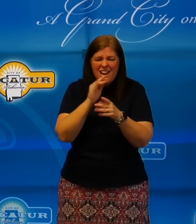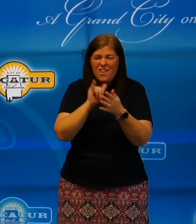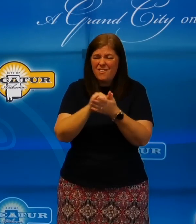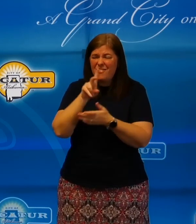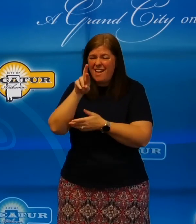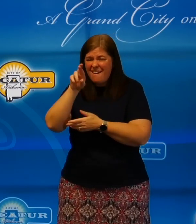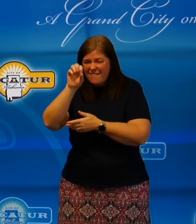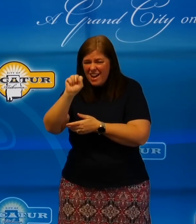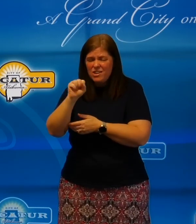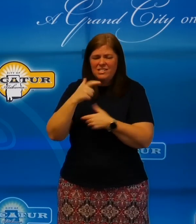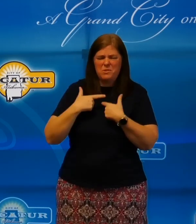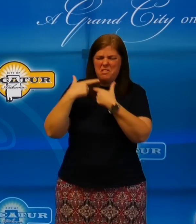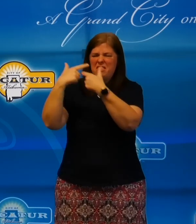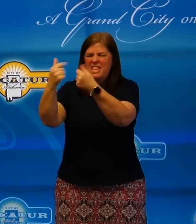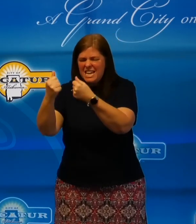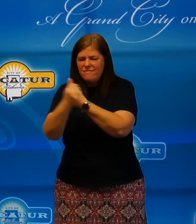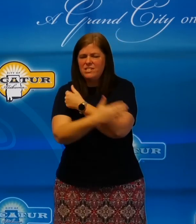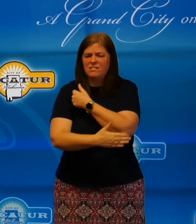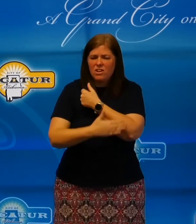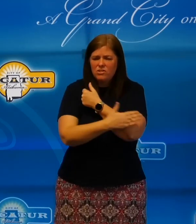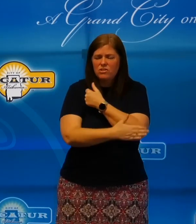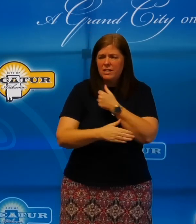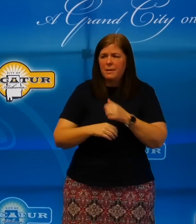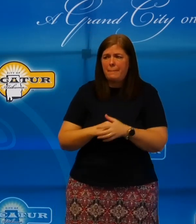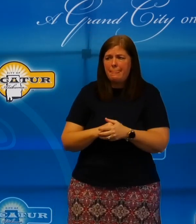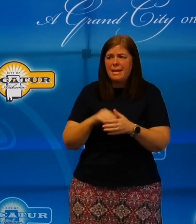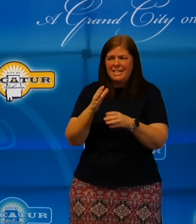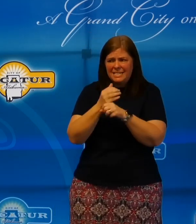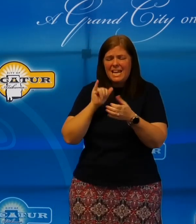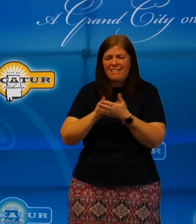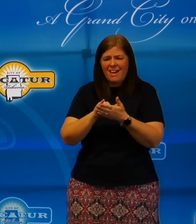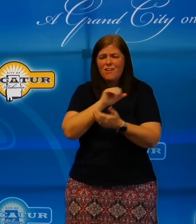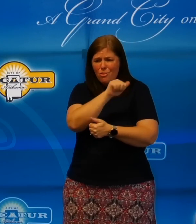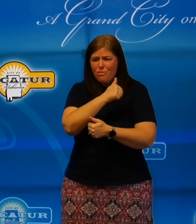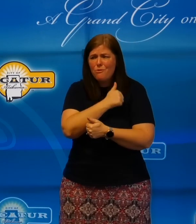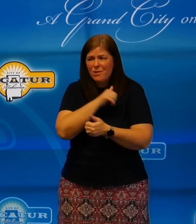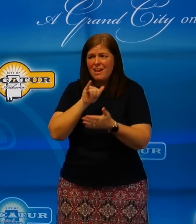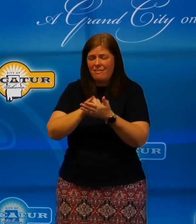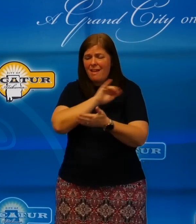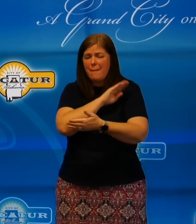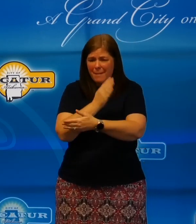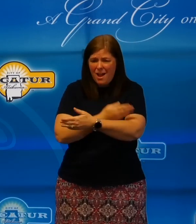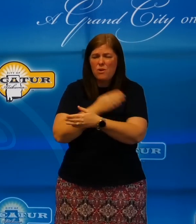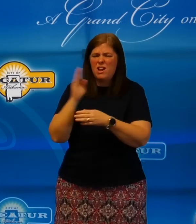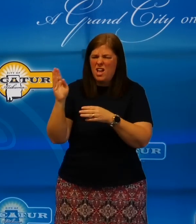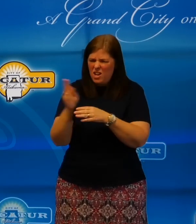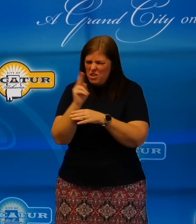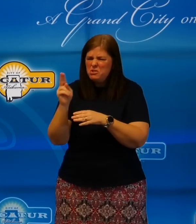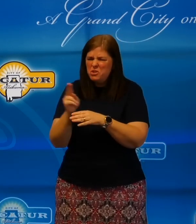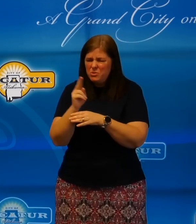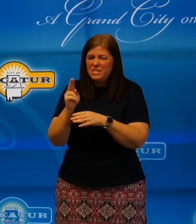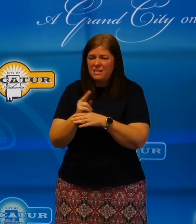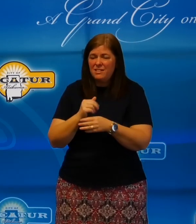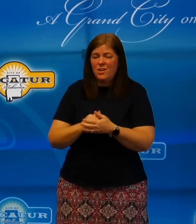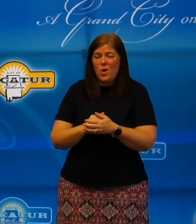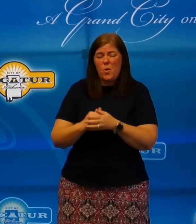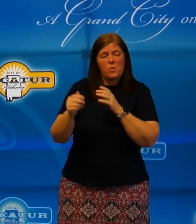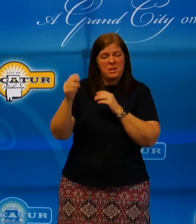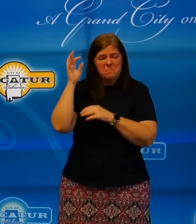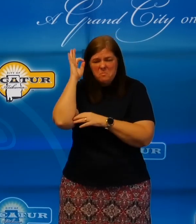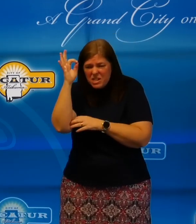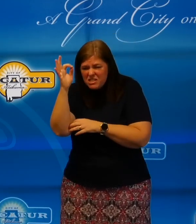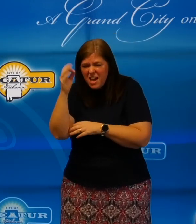our coast, leave this country, and take that authority and that power and utilize it. We preach it, we talk about